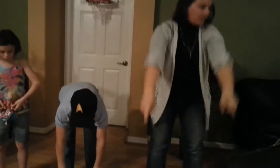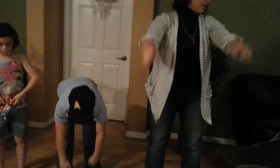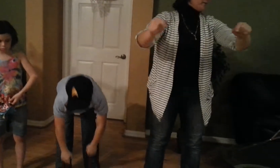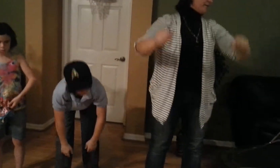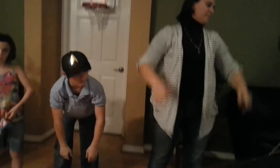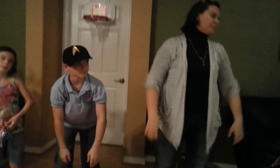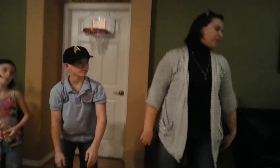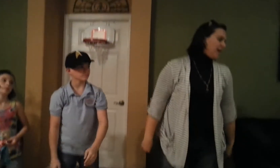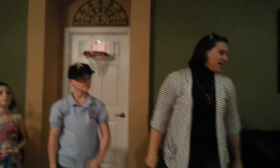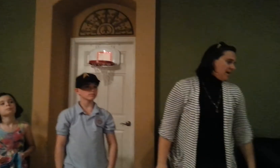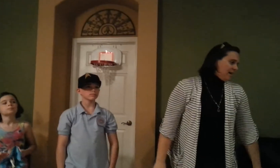earth.